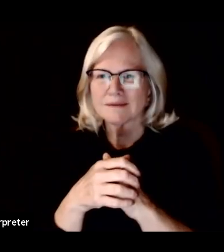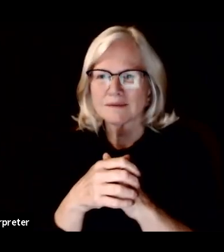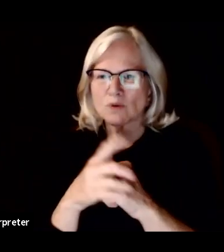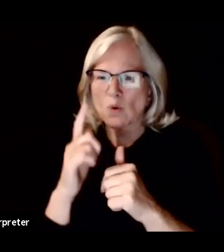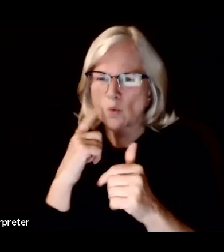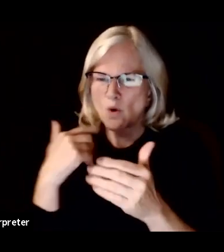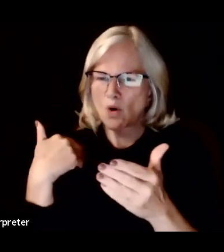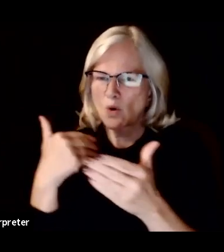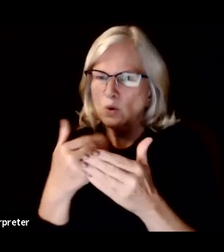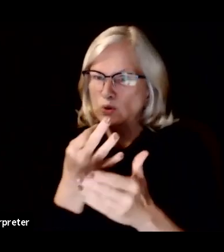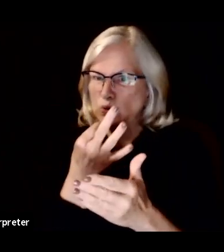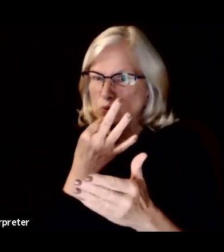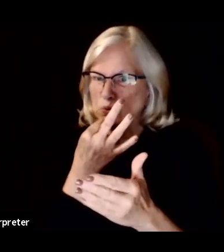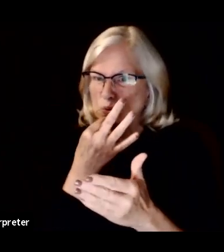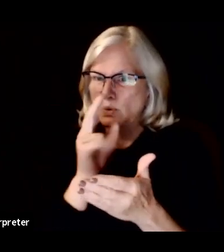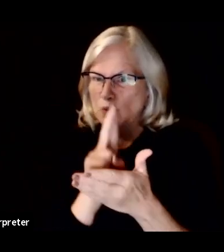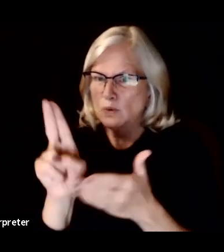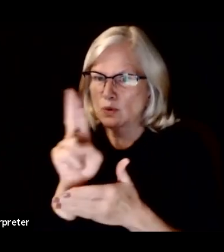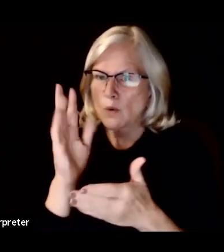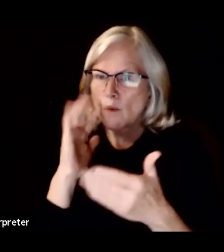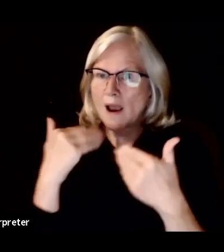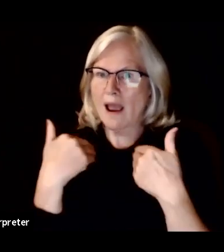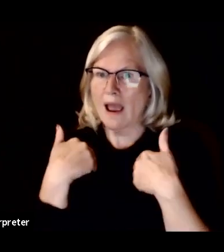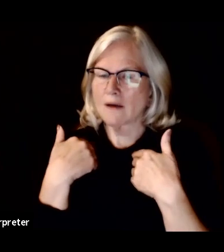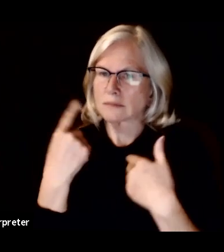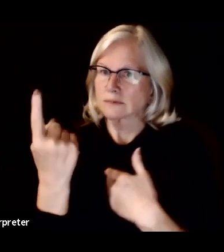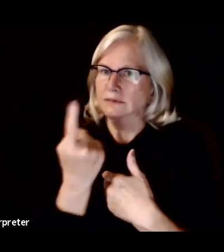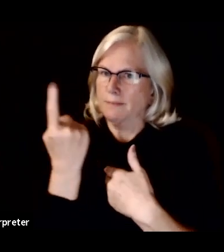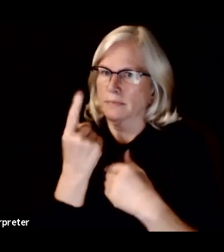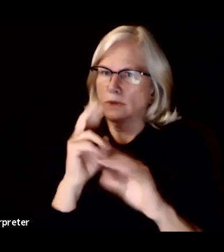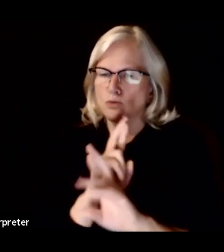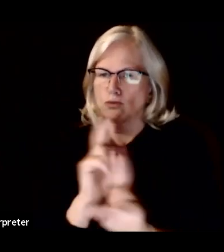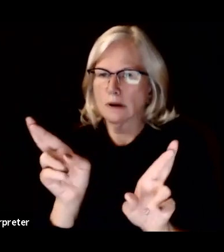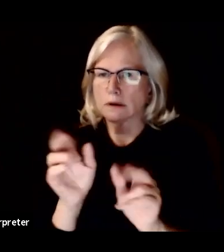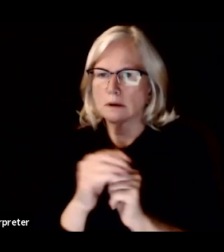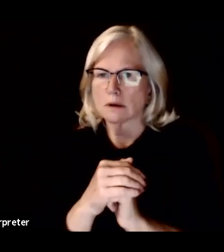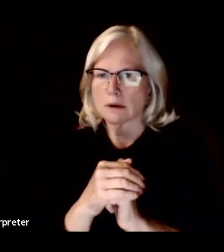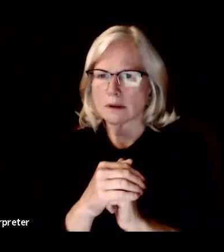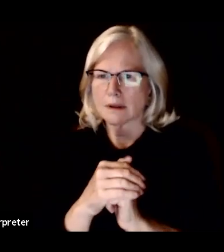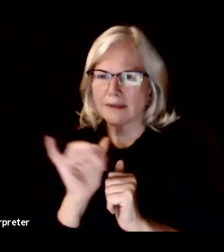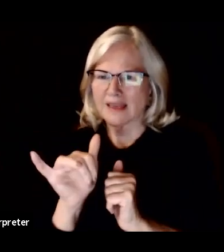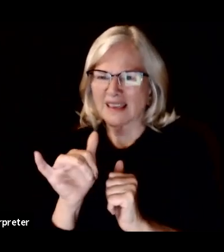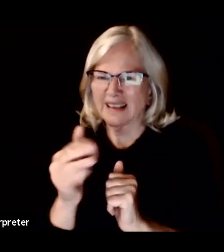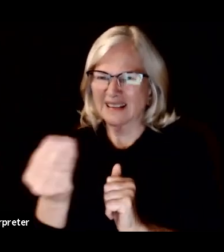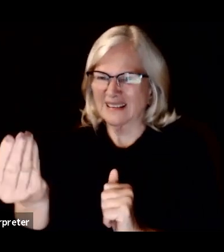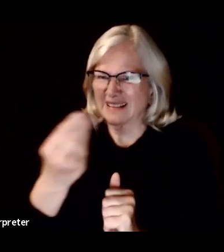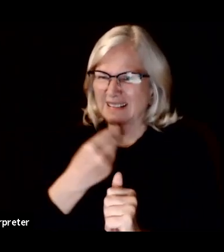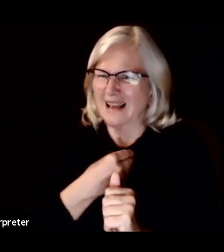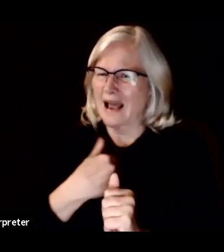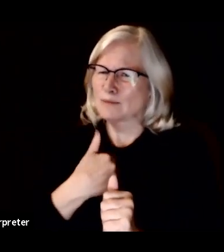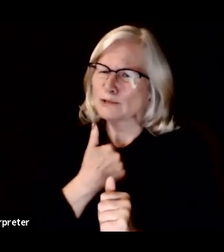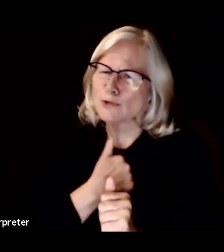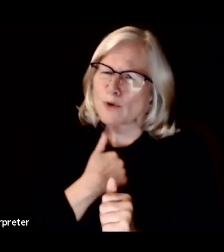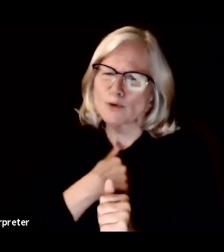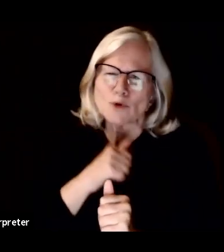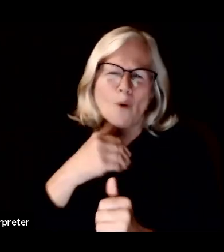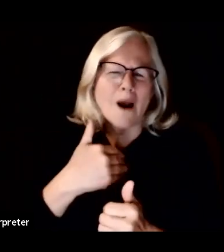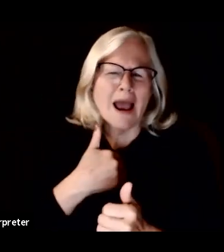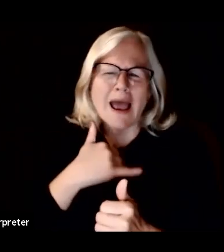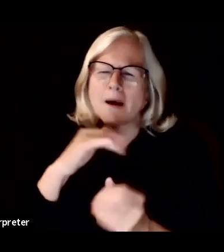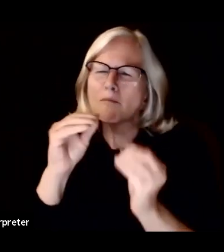university is getting close to having something that they can review with us. I'm sorry, I can't be more precise, but I can certainly confirm that the